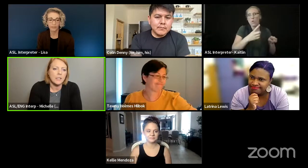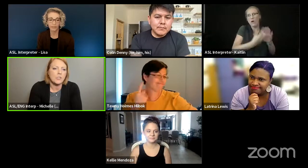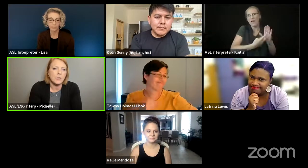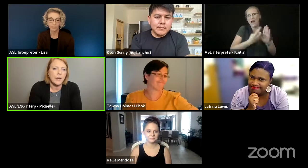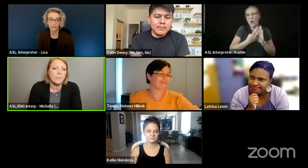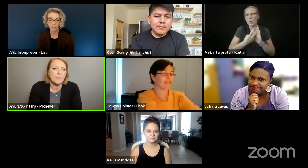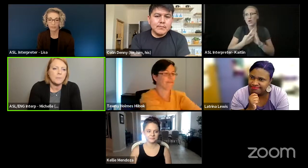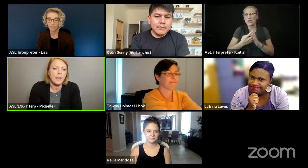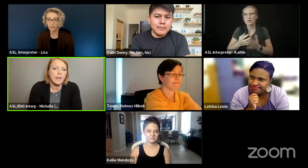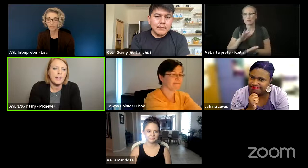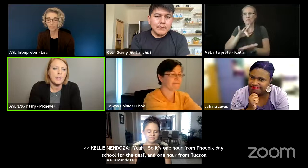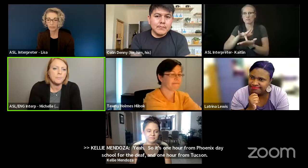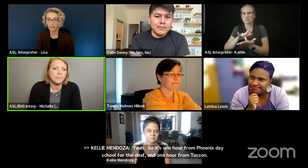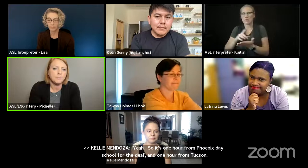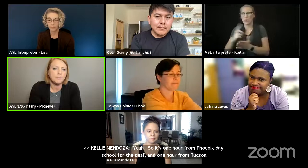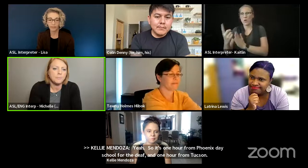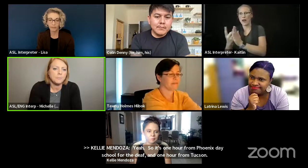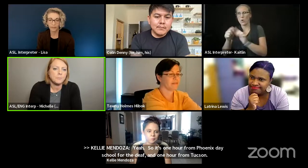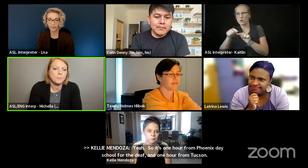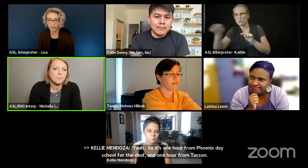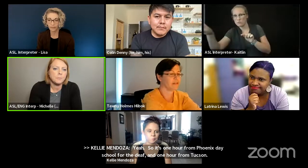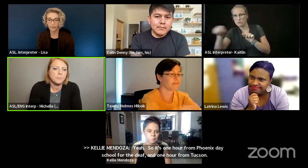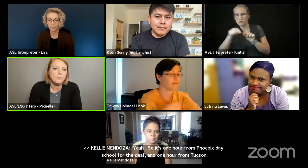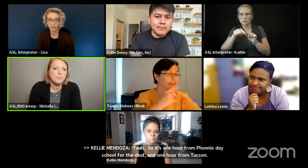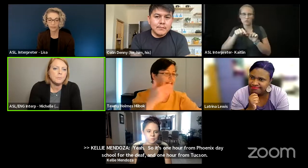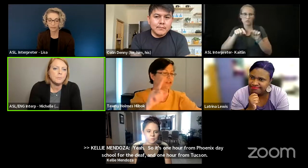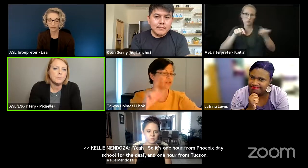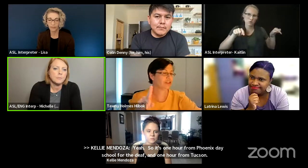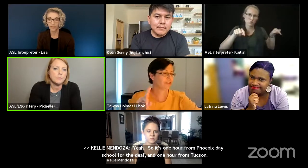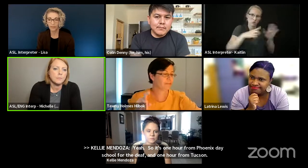that's a challenge. Okay, I get it.